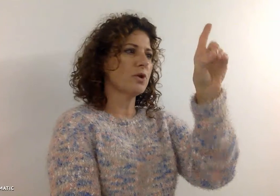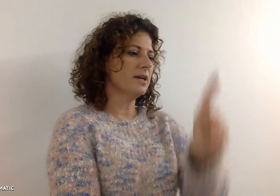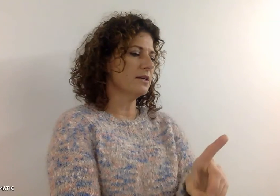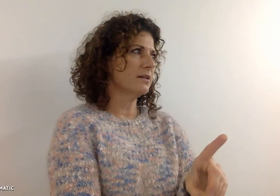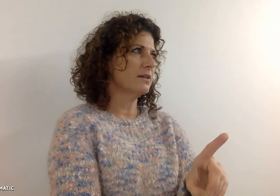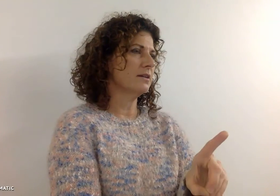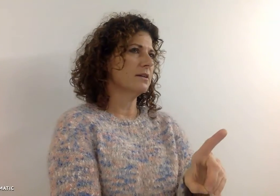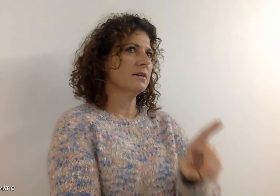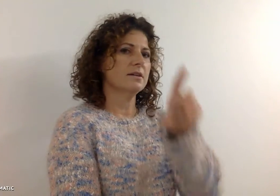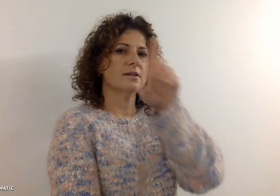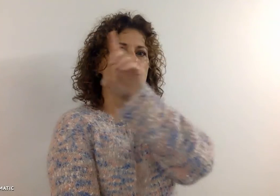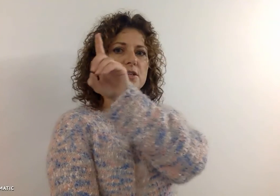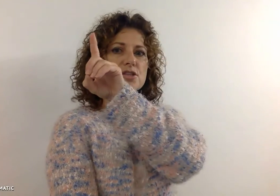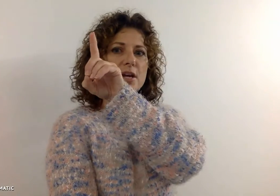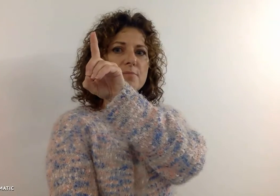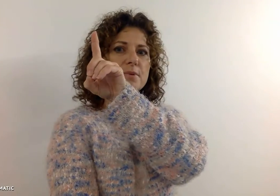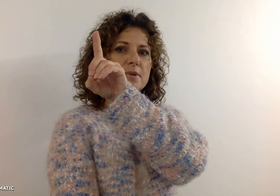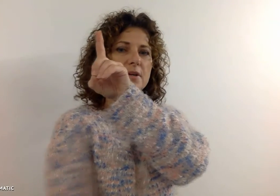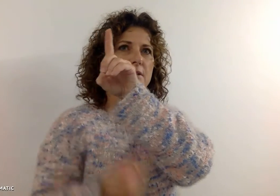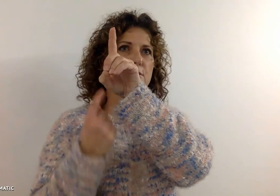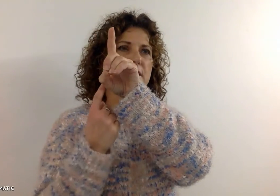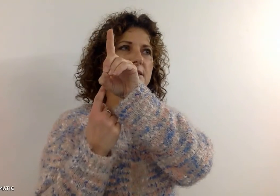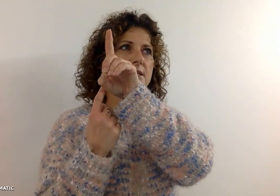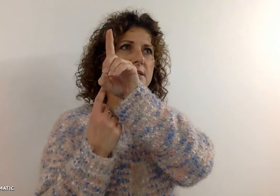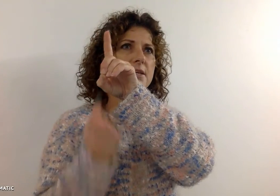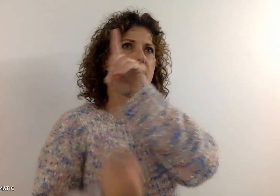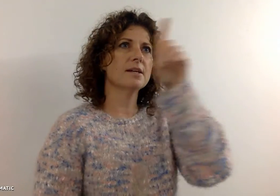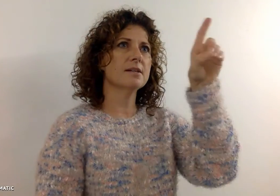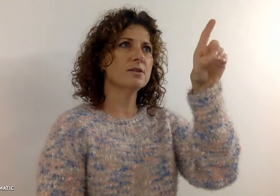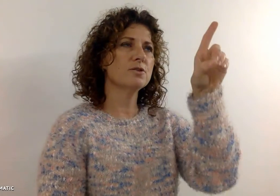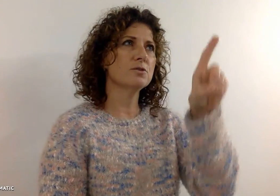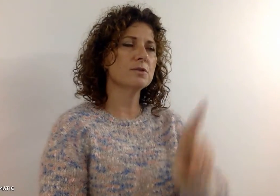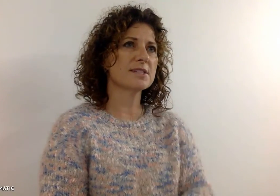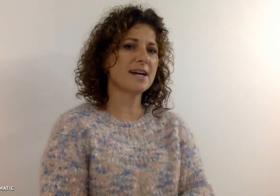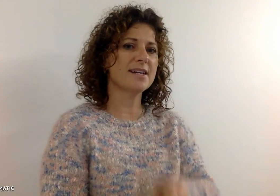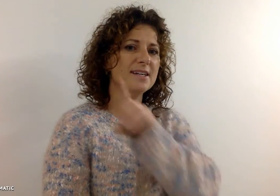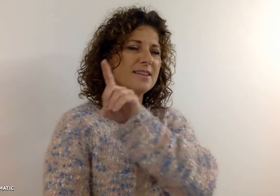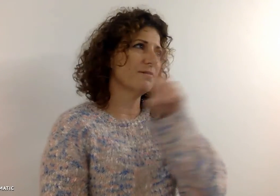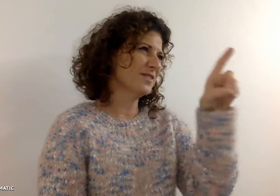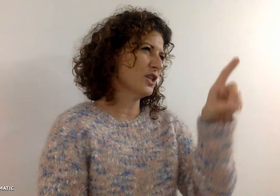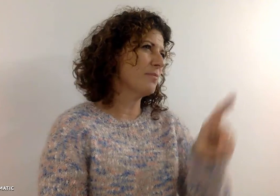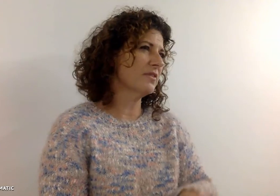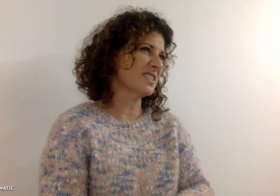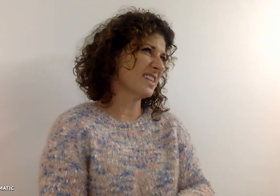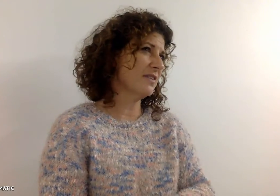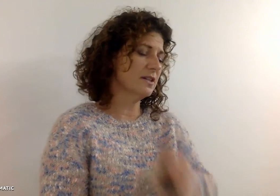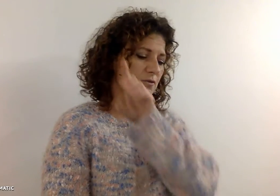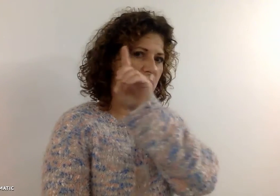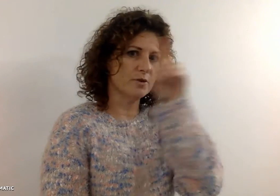Detroit. In the shape, you make a D and then you sign it in the shape of a 7 in front of your